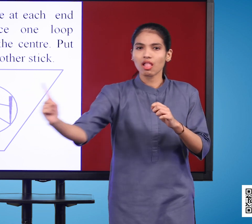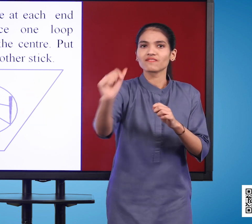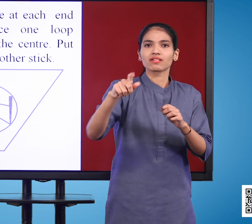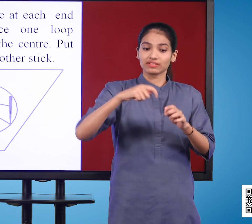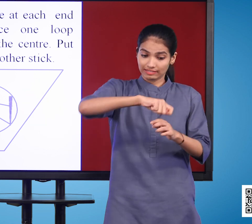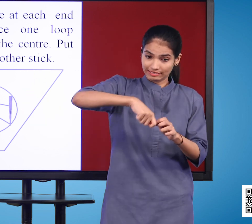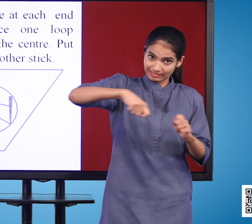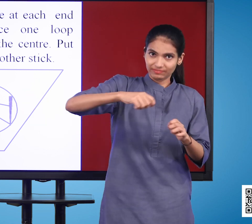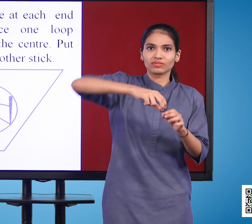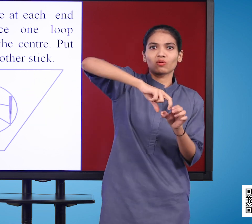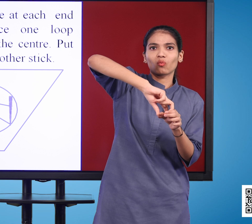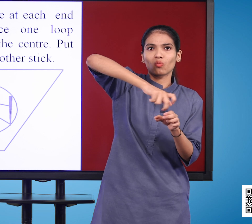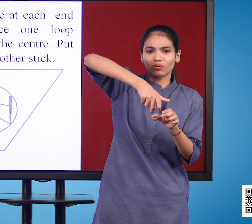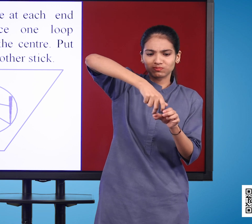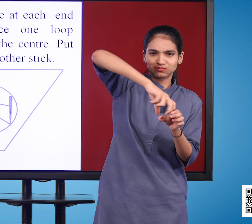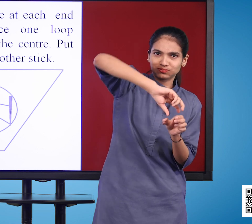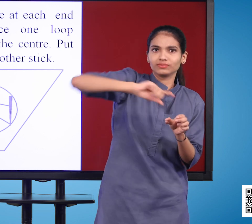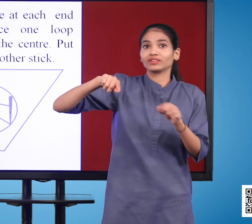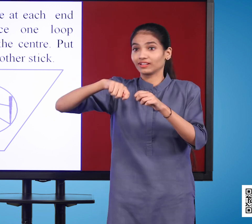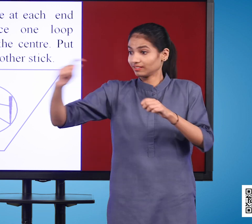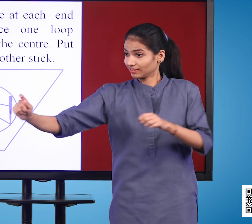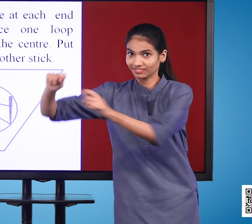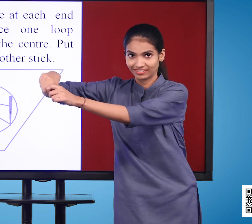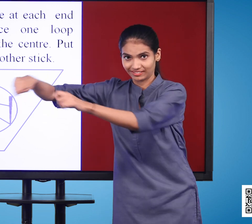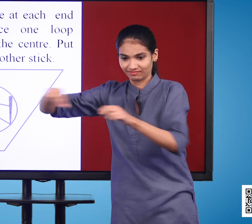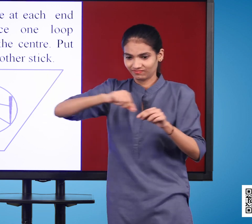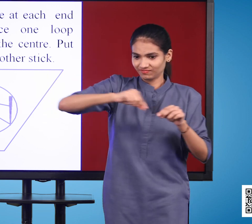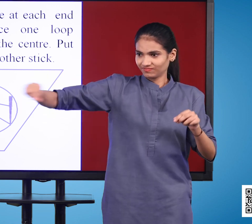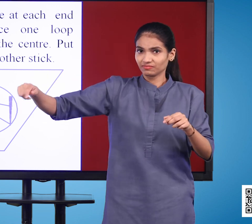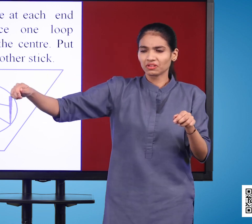center. Put the other around the other stick.